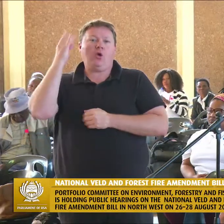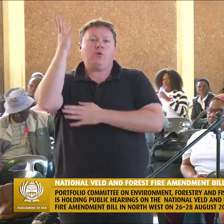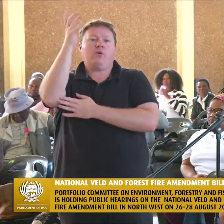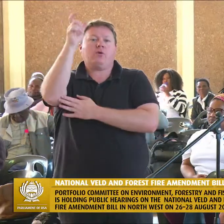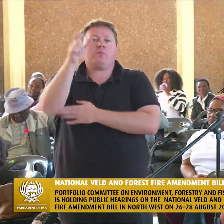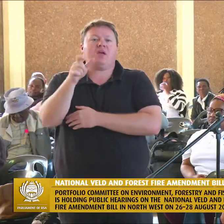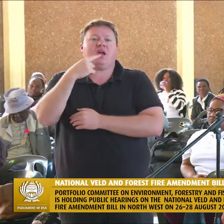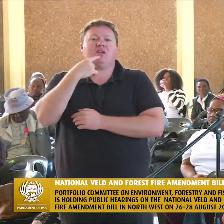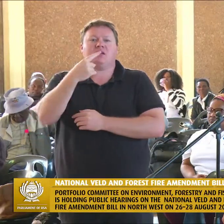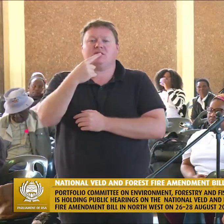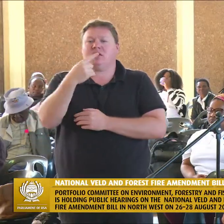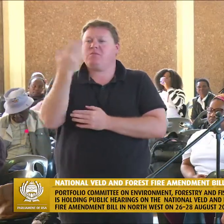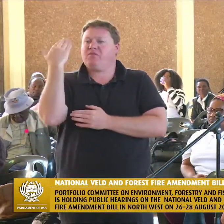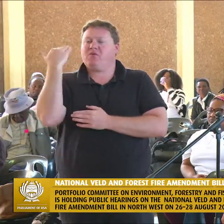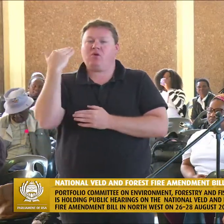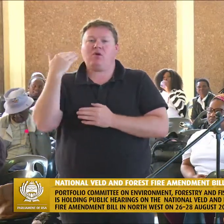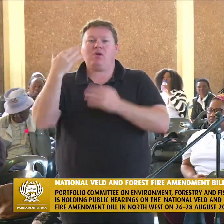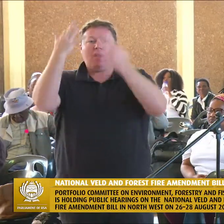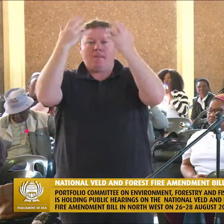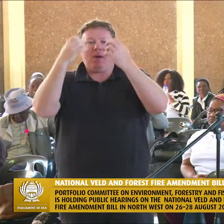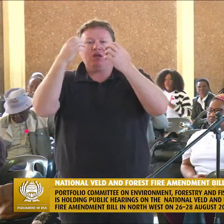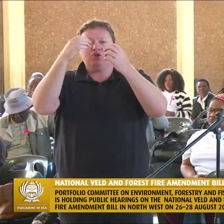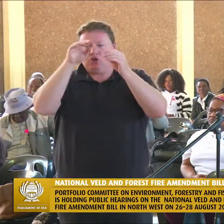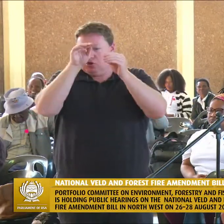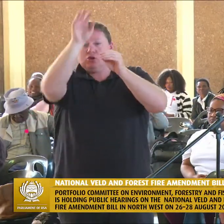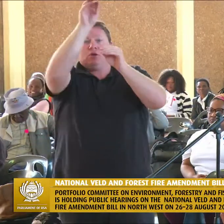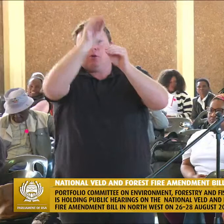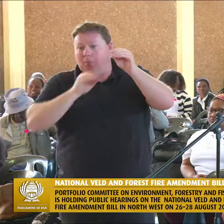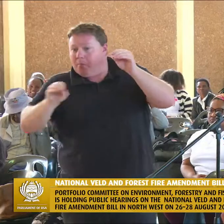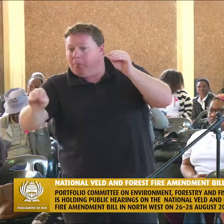say that the budget must come straight